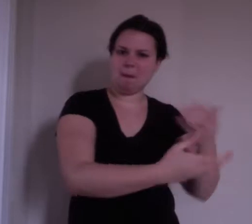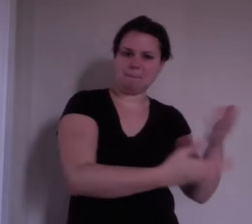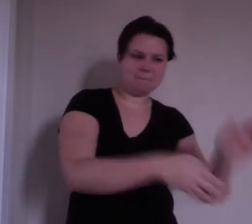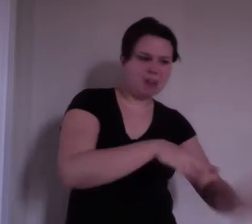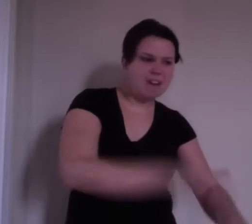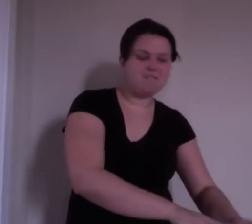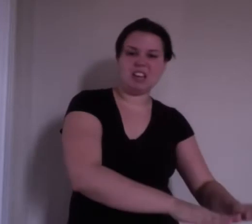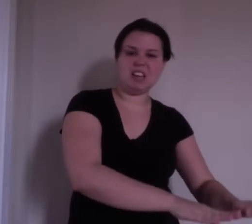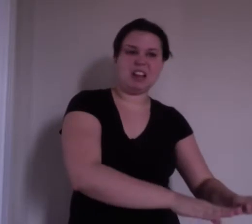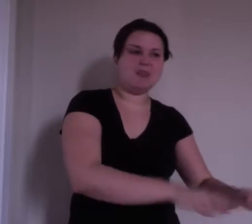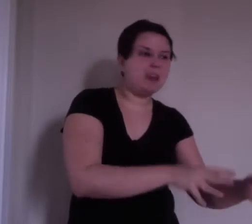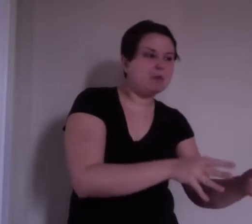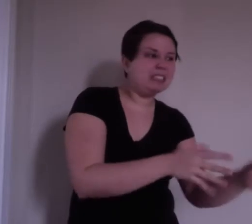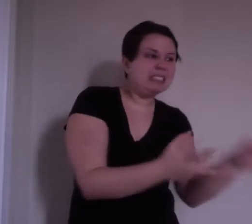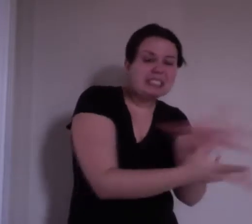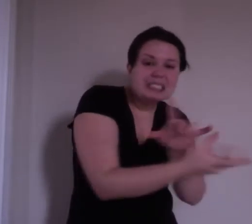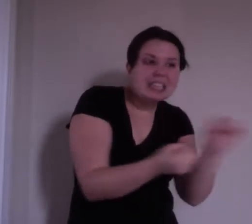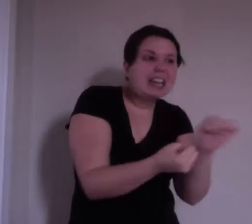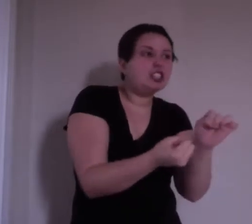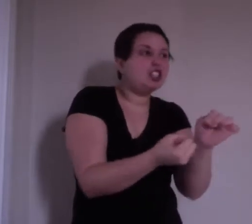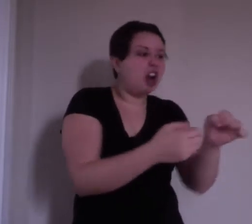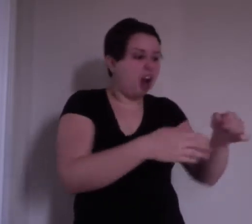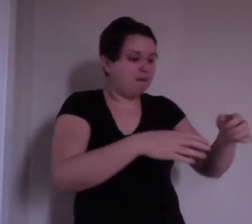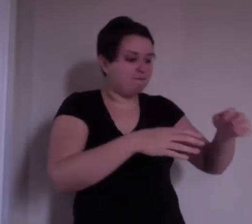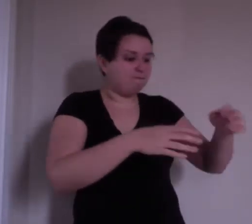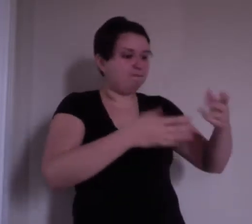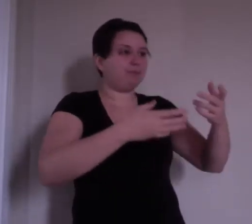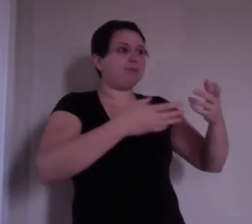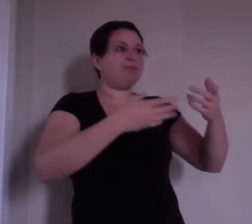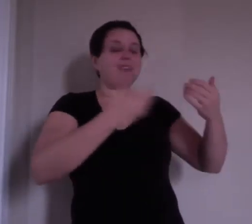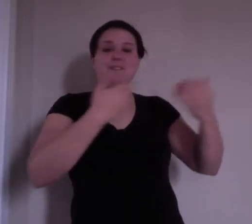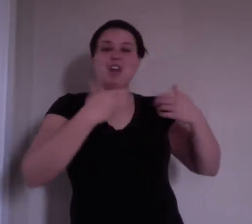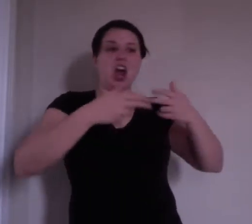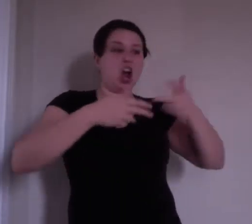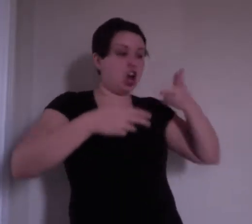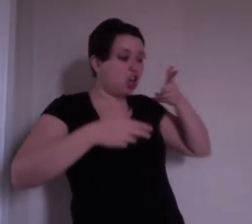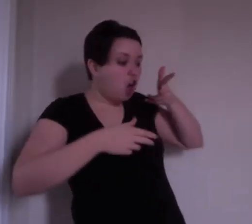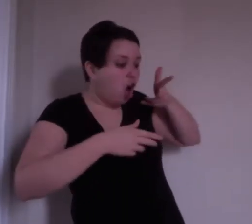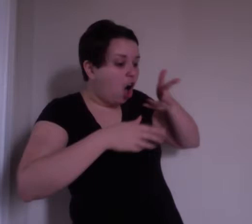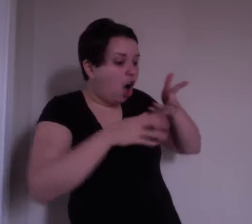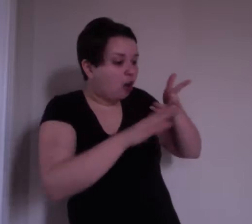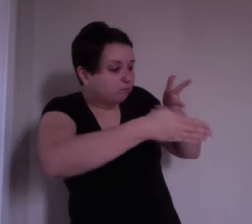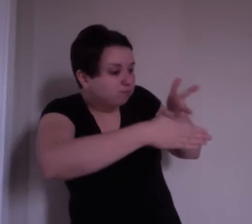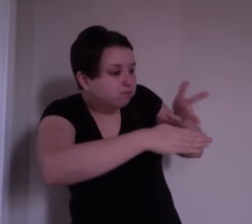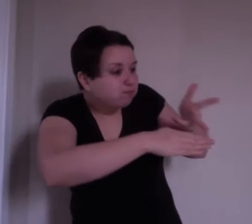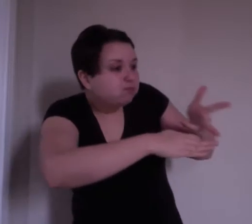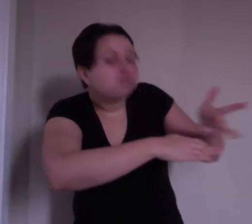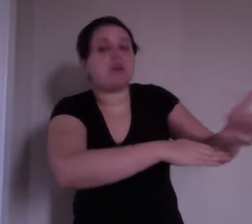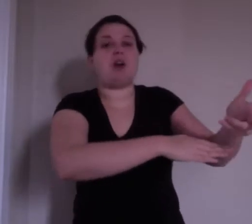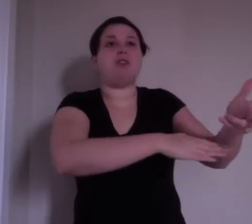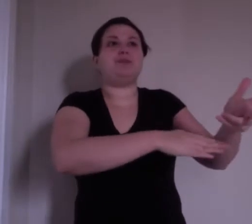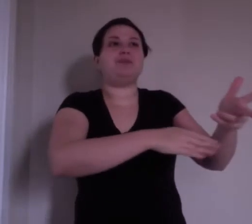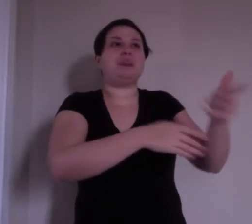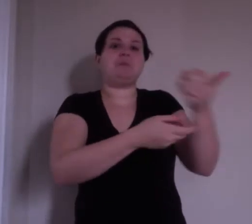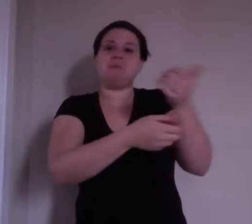very angry sanitation worker with a very large shovel. I had no